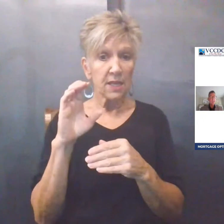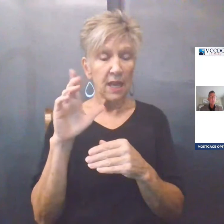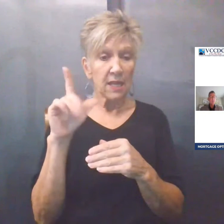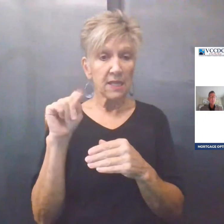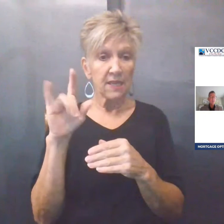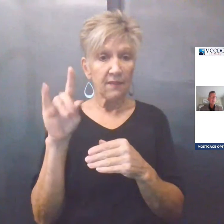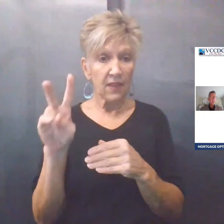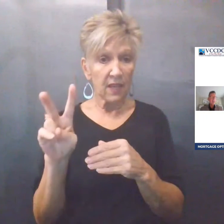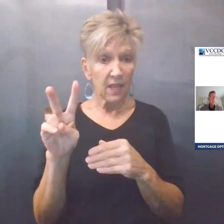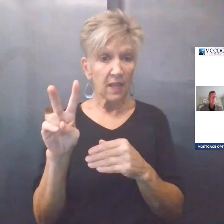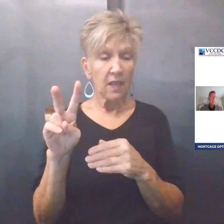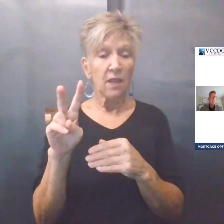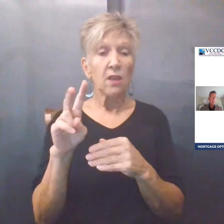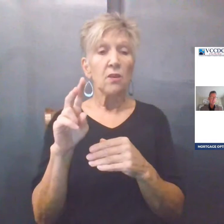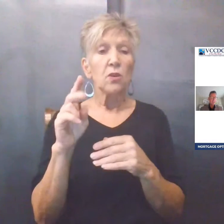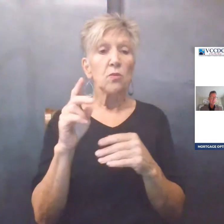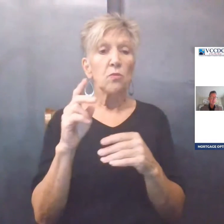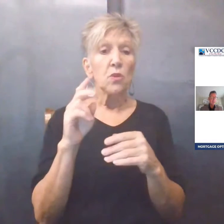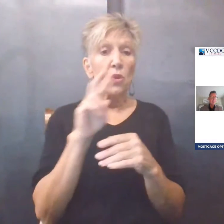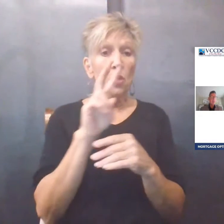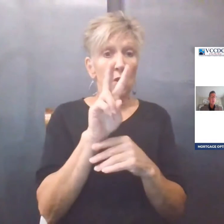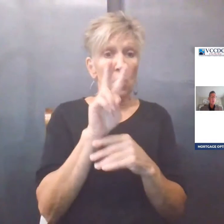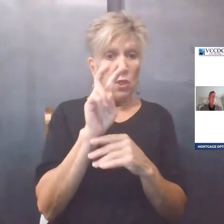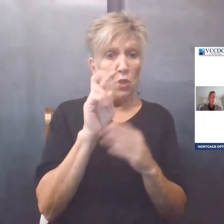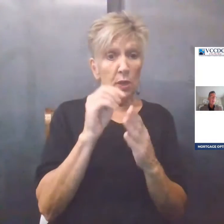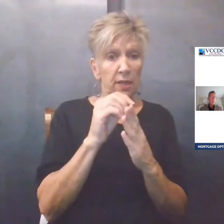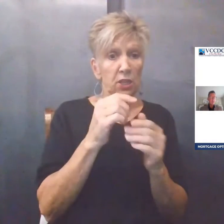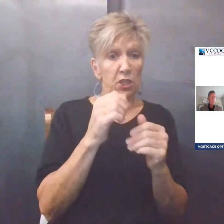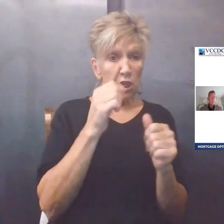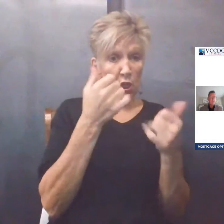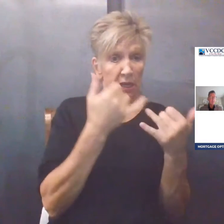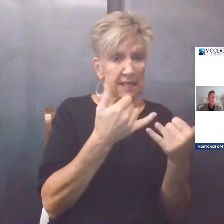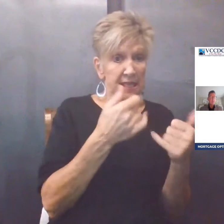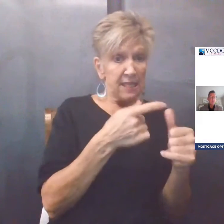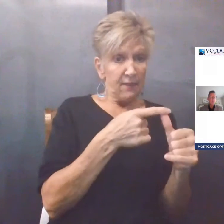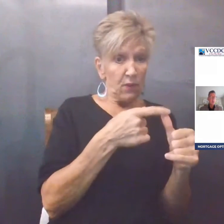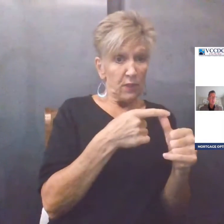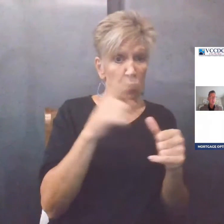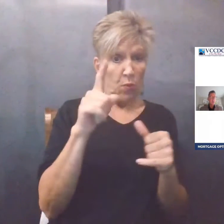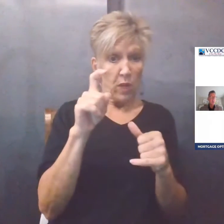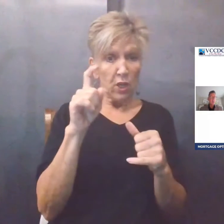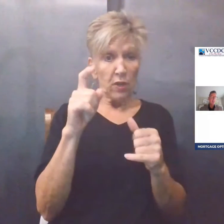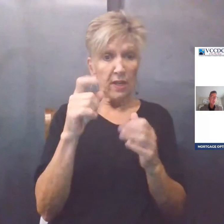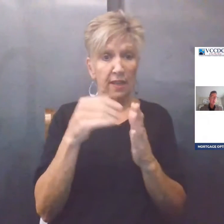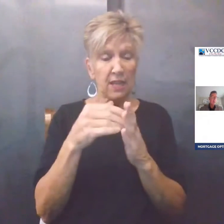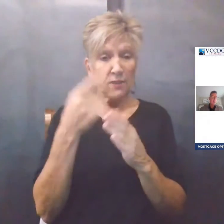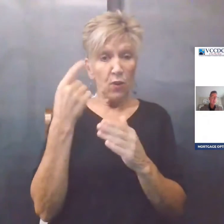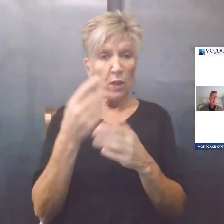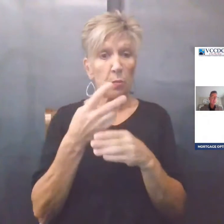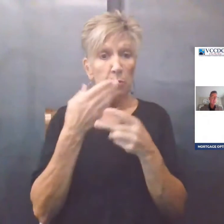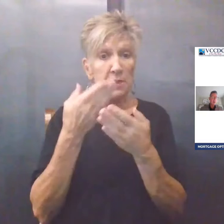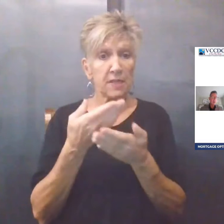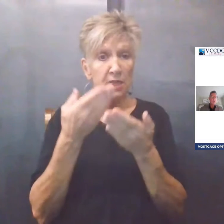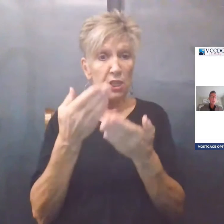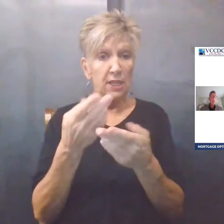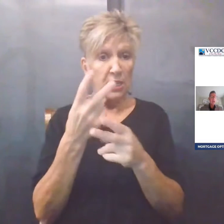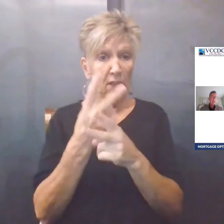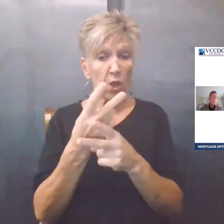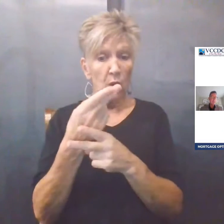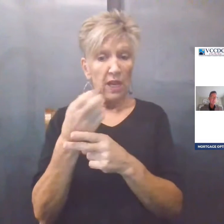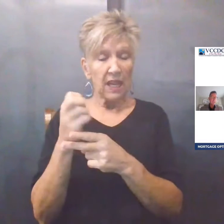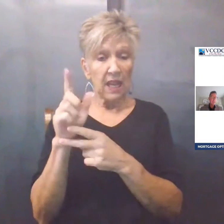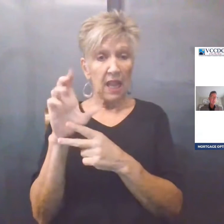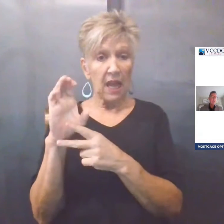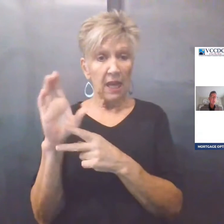you would take $200,000, that's your existing first, $100,000 for the proposed loan, which is the home equity or the HELOC,